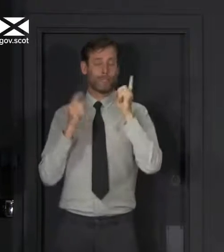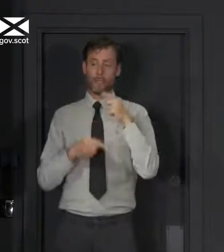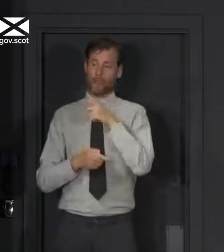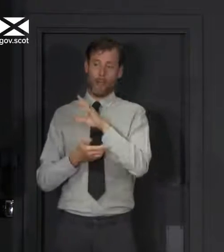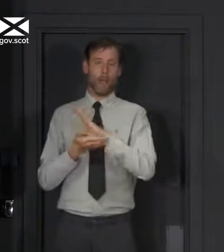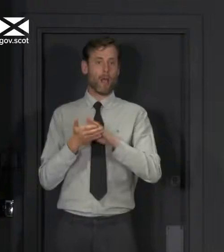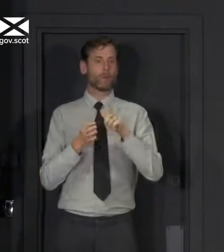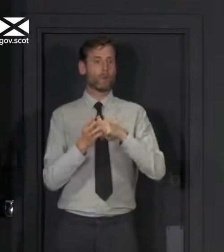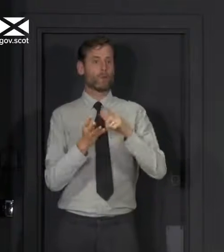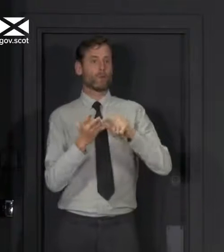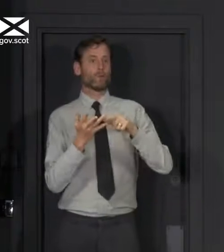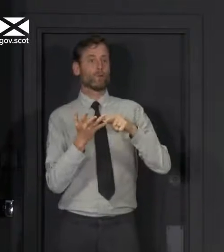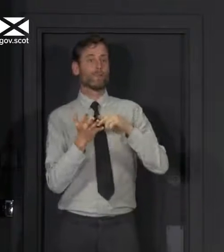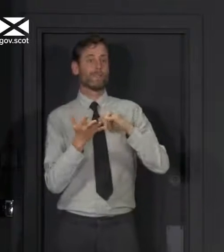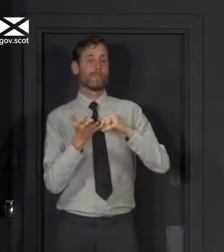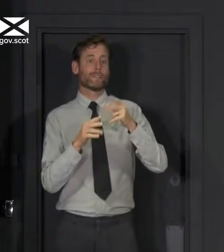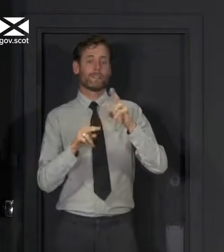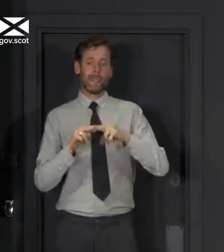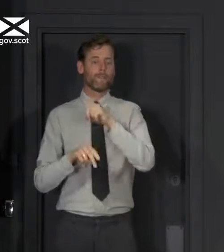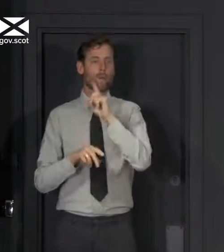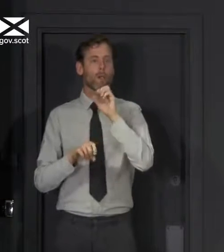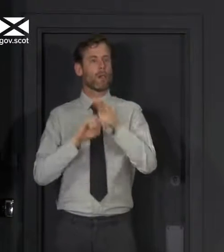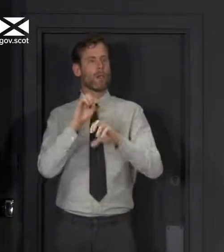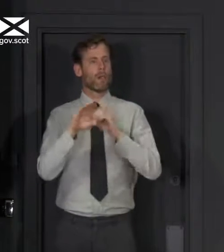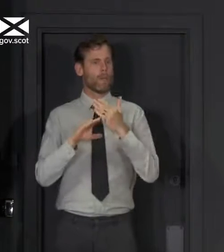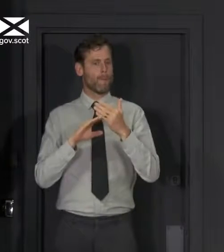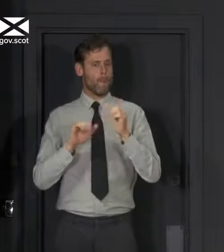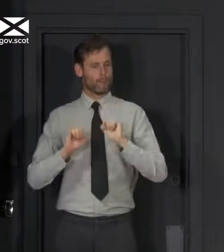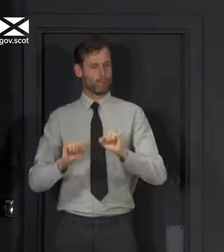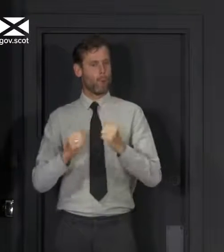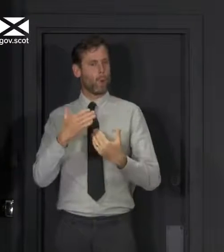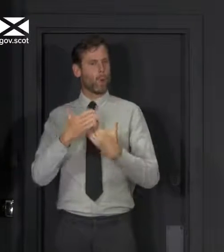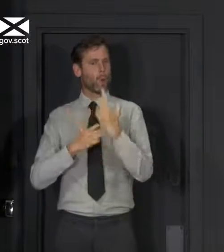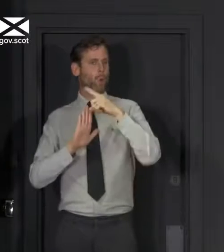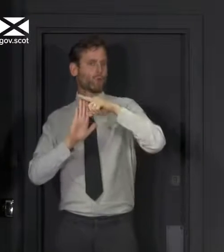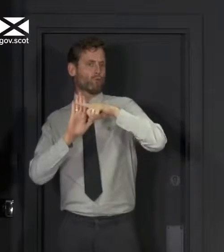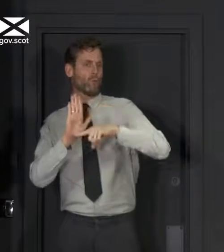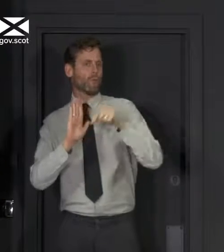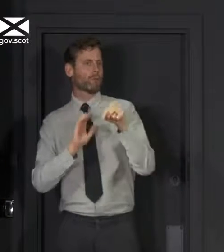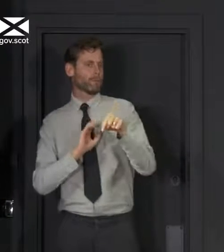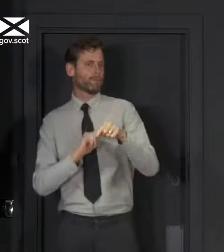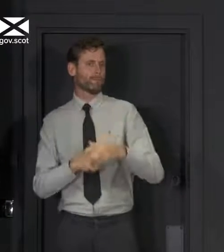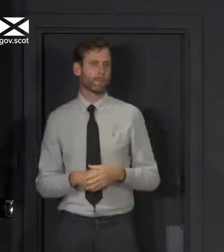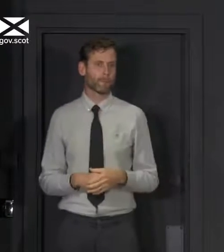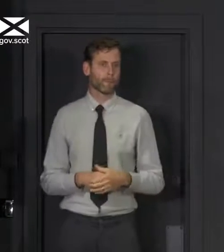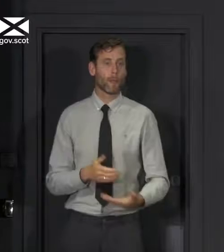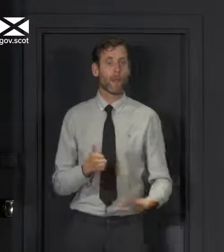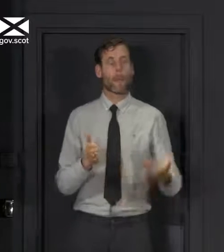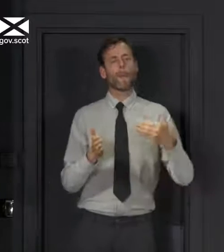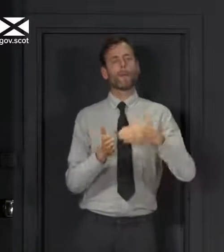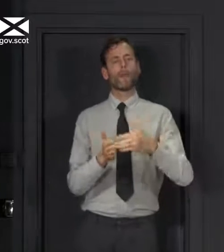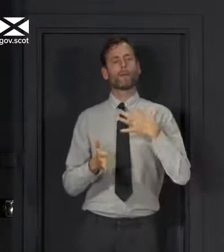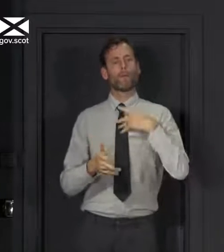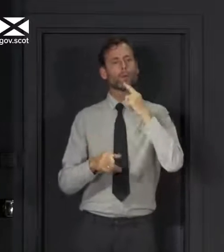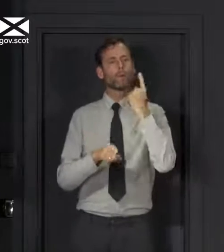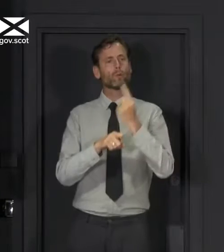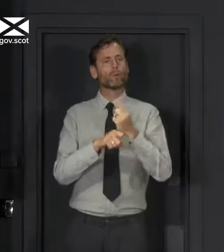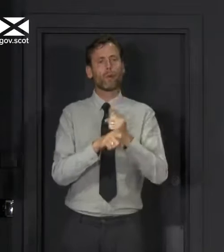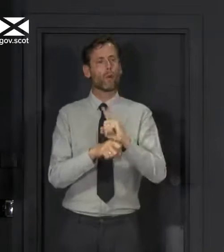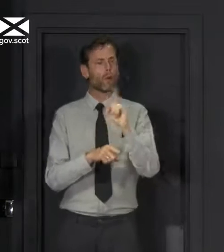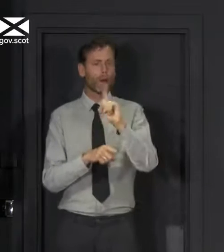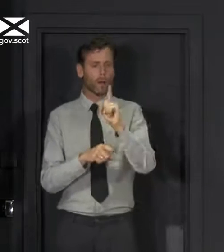today, will say more about them in a few moments. Secondly, I want to say something about the issue of